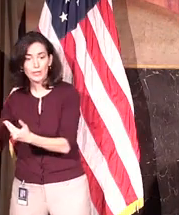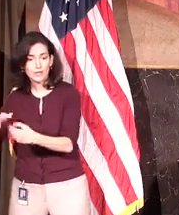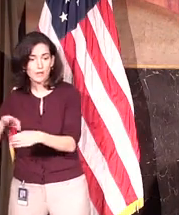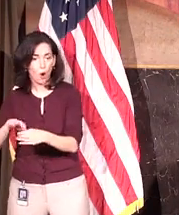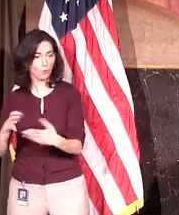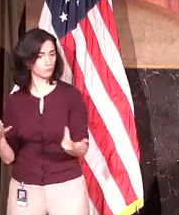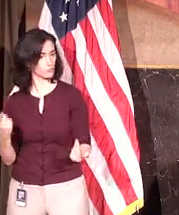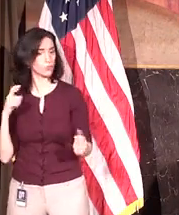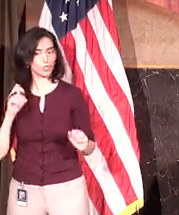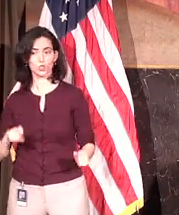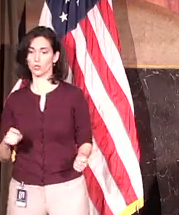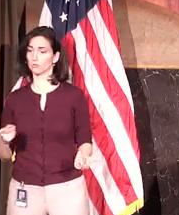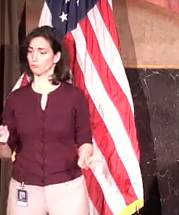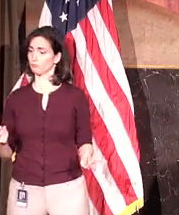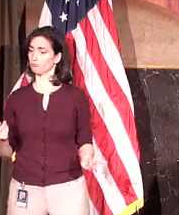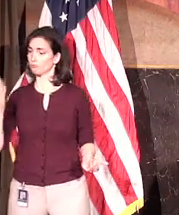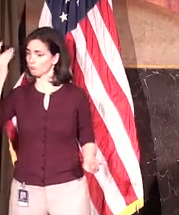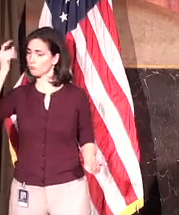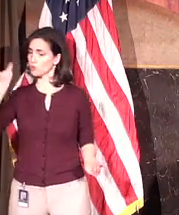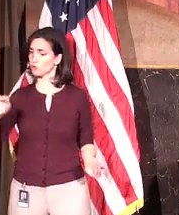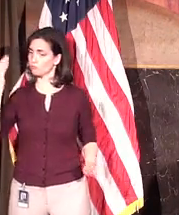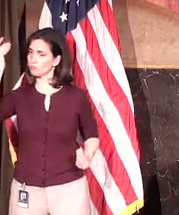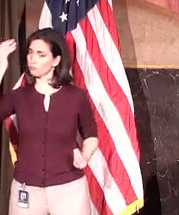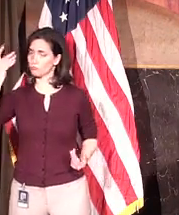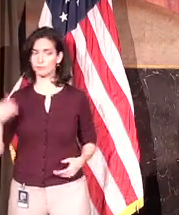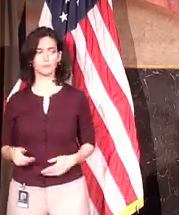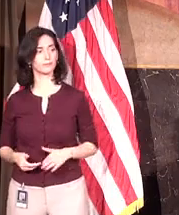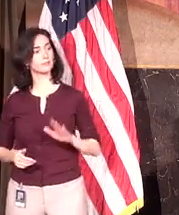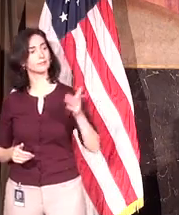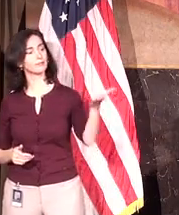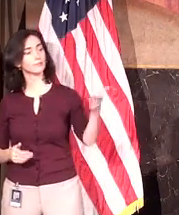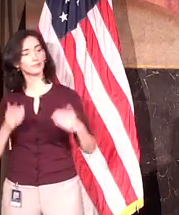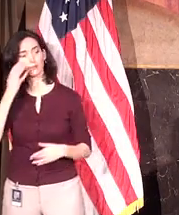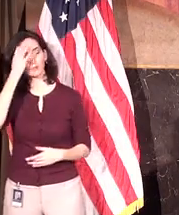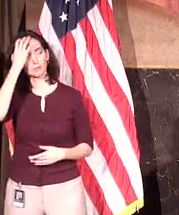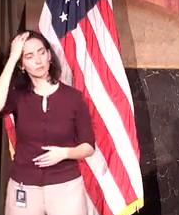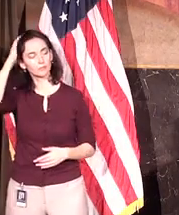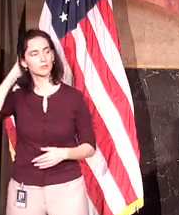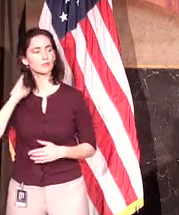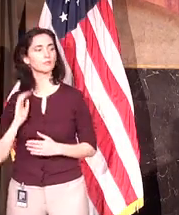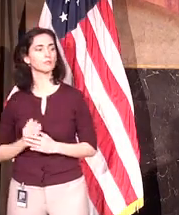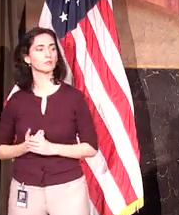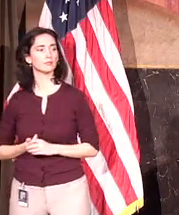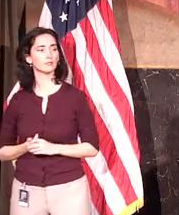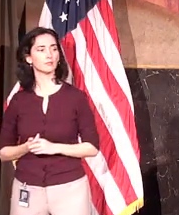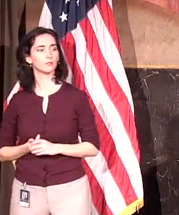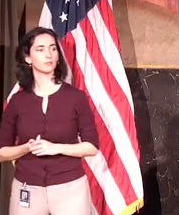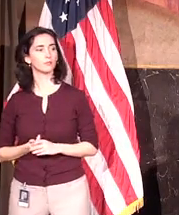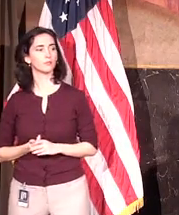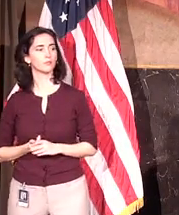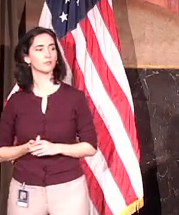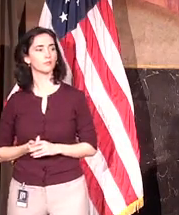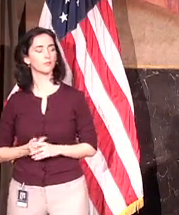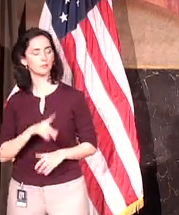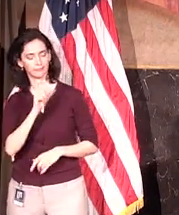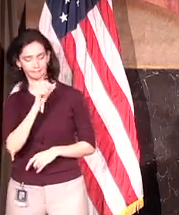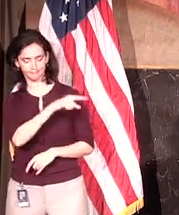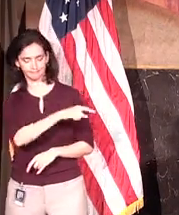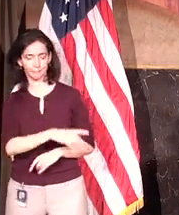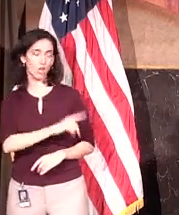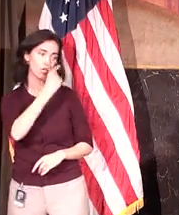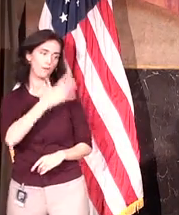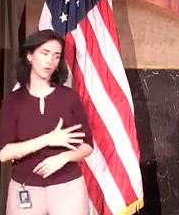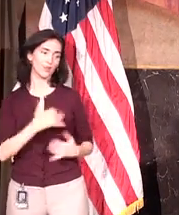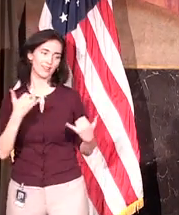something that we ought to consider. Yes, ma'am. Governor, obviously there is an ongoing lawsuit with the